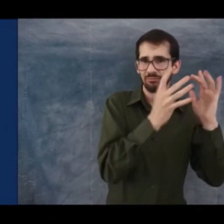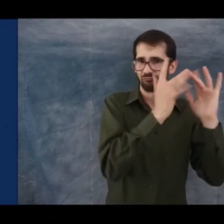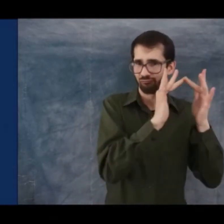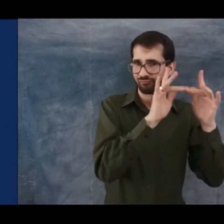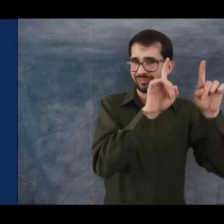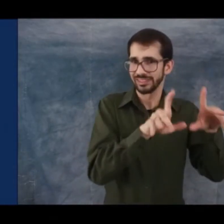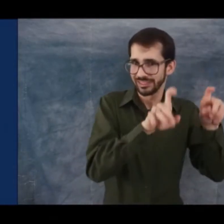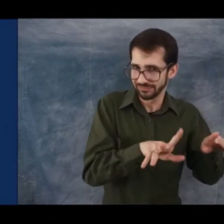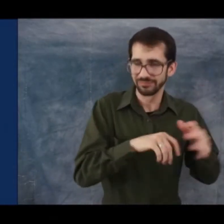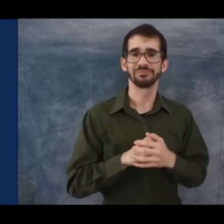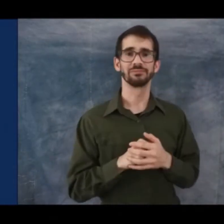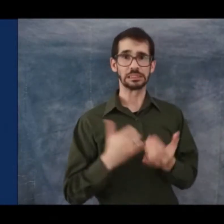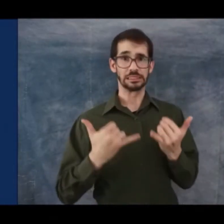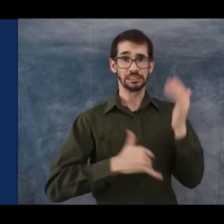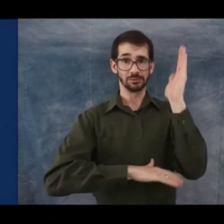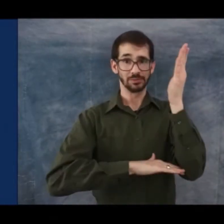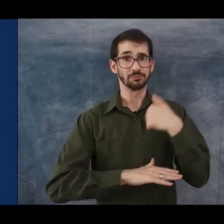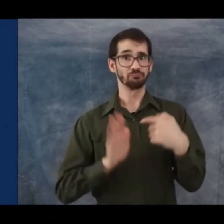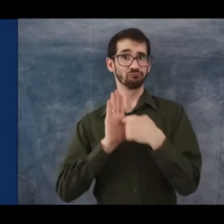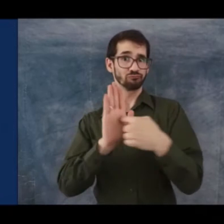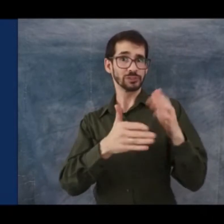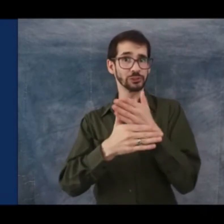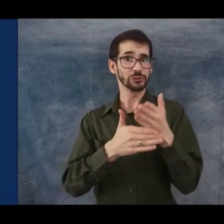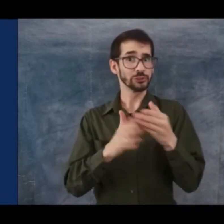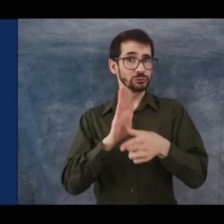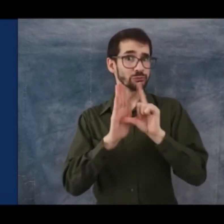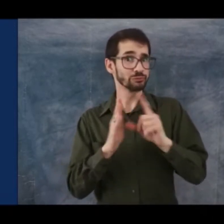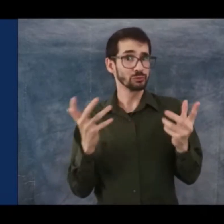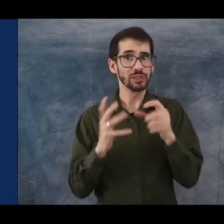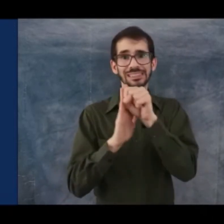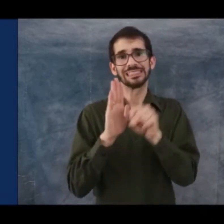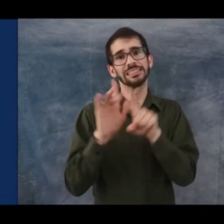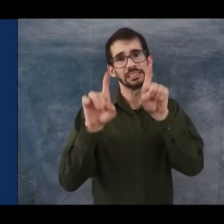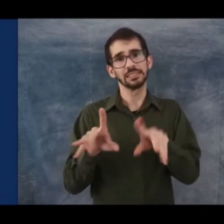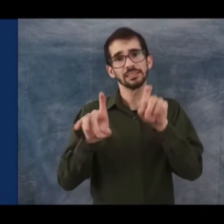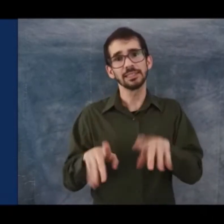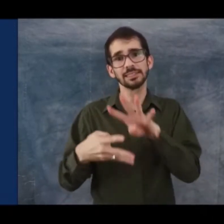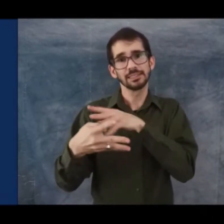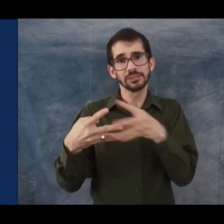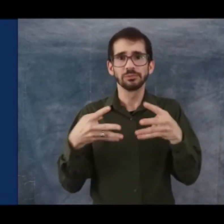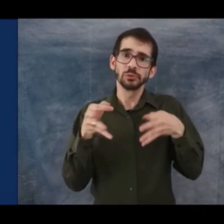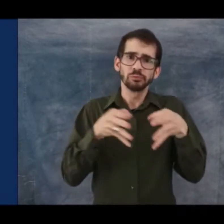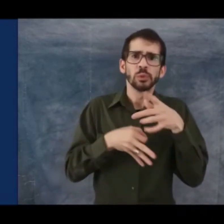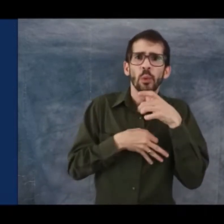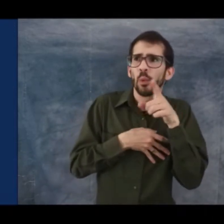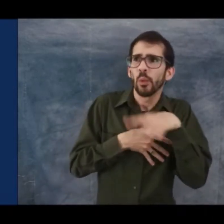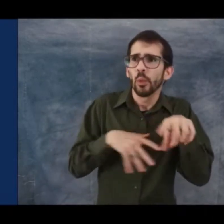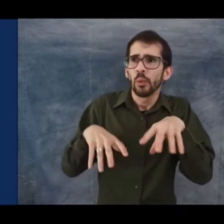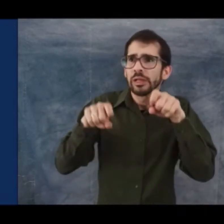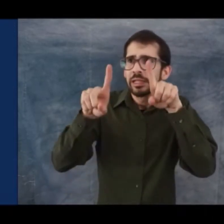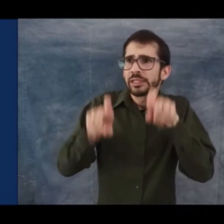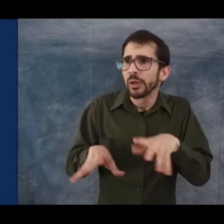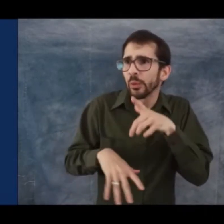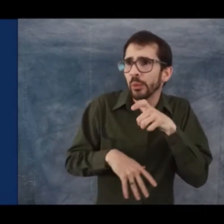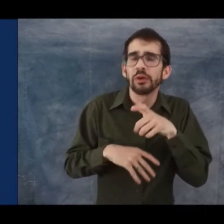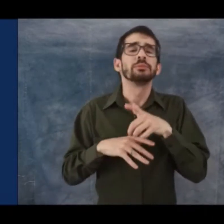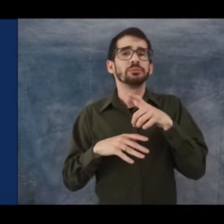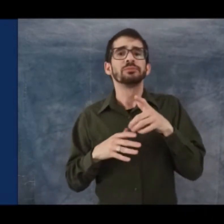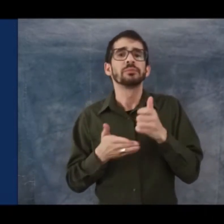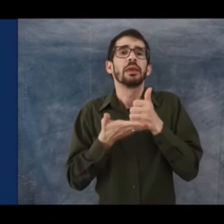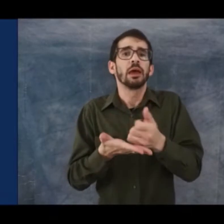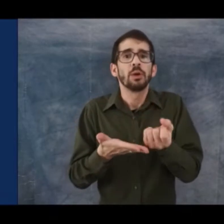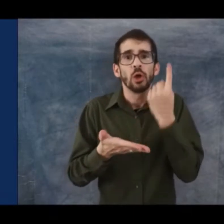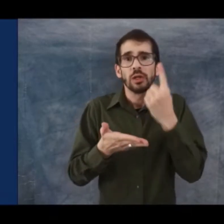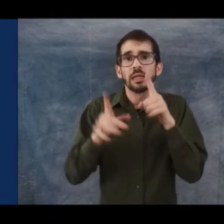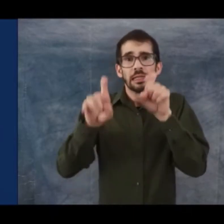During this presentation, I will be sharing an overview of the state testing schedule, explain who is testing, assist with understanding the